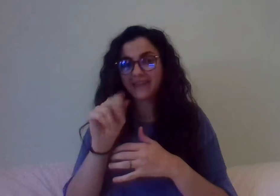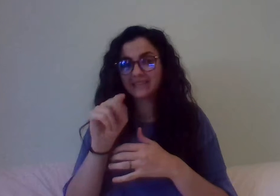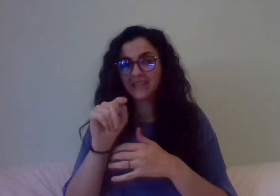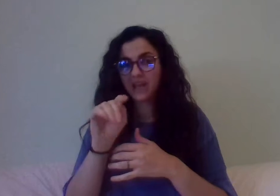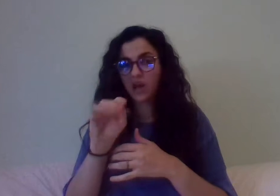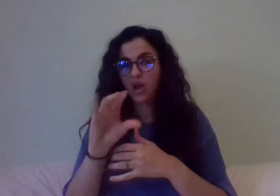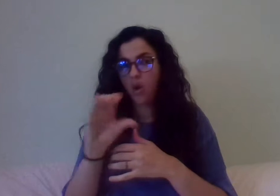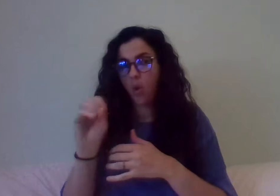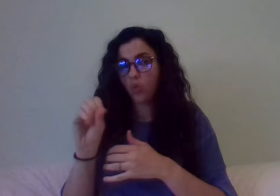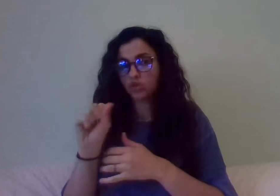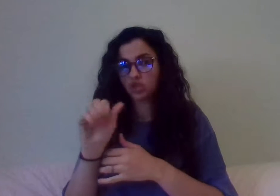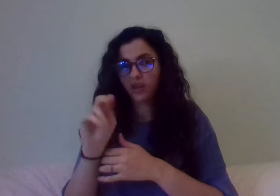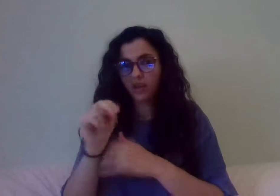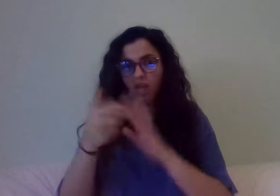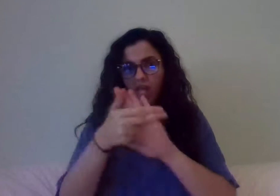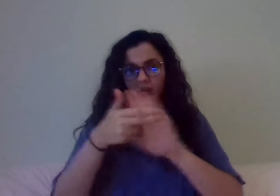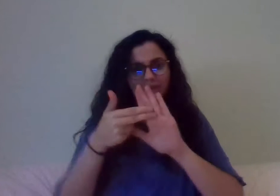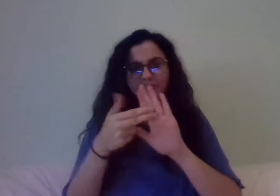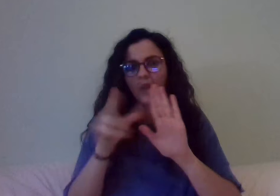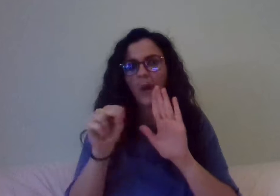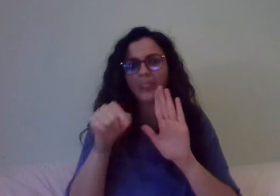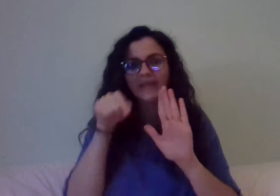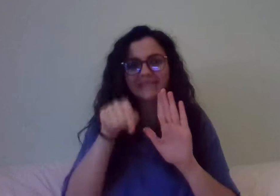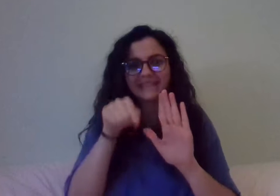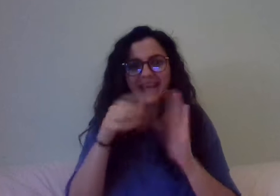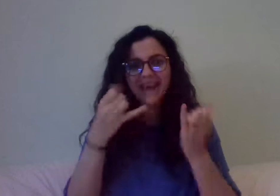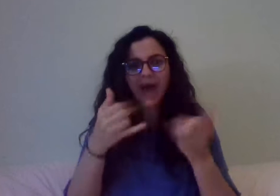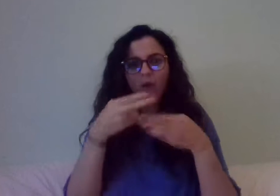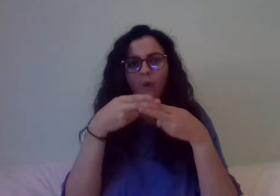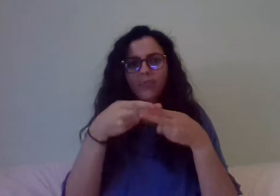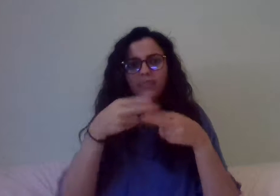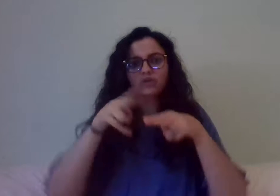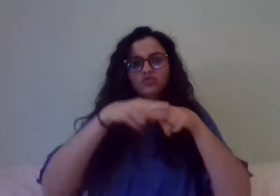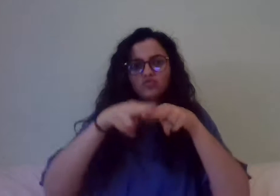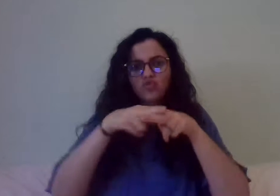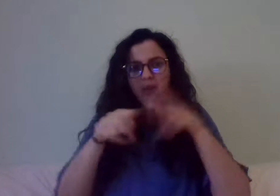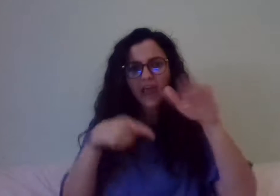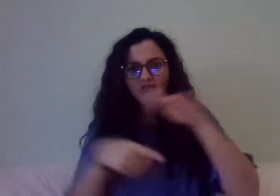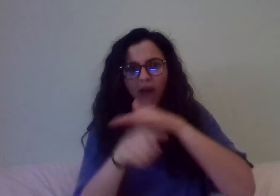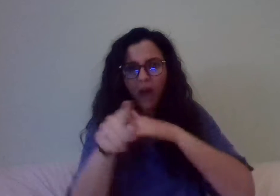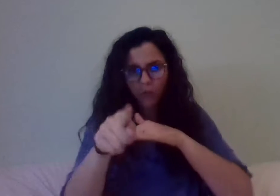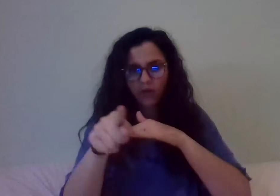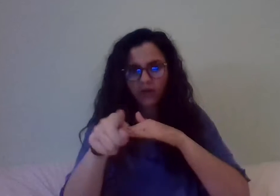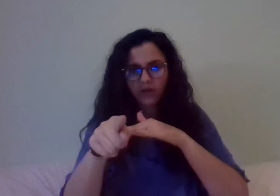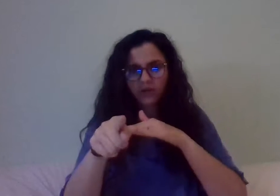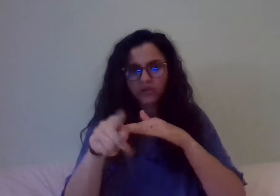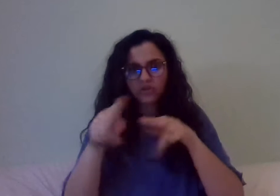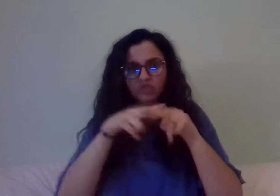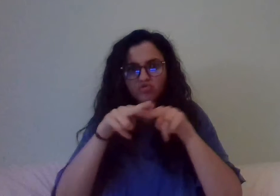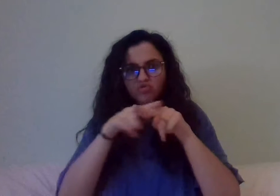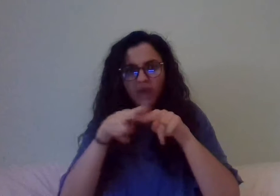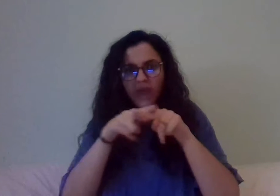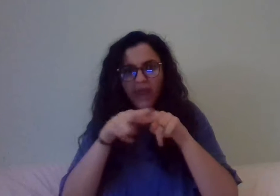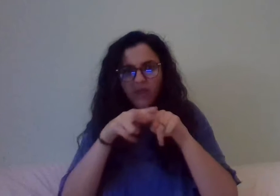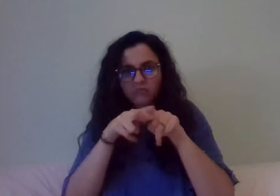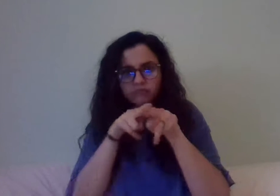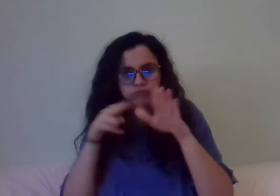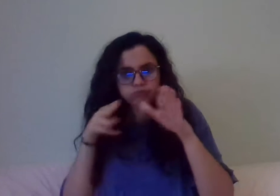becomes the new identity that's formed, the different stories that are going to be told,